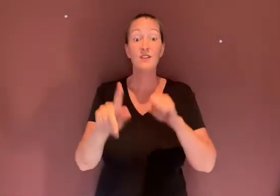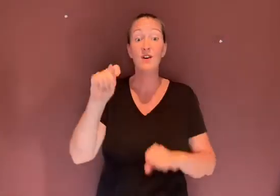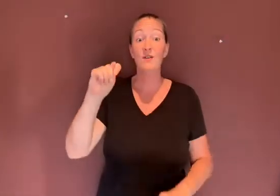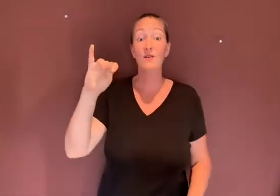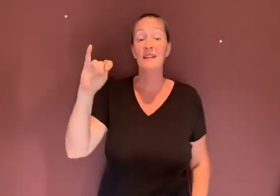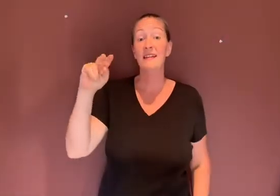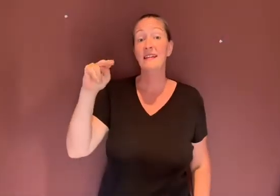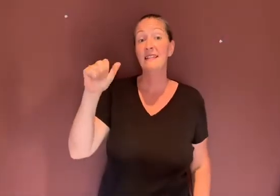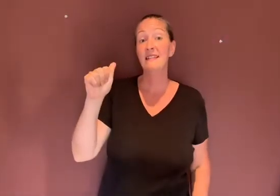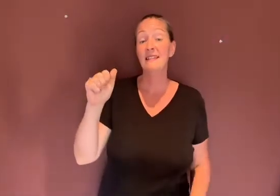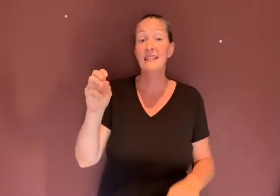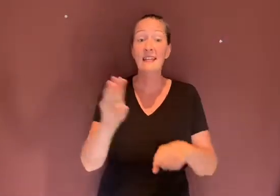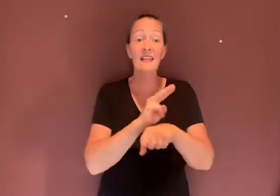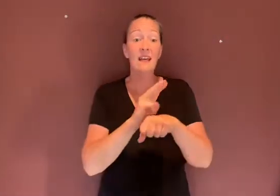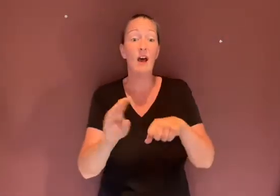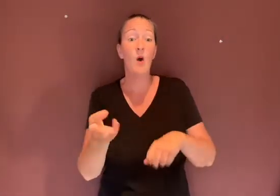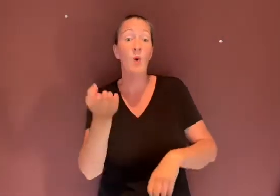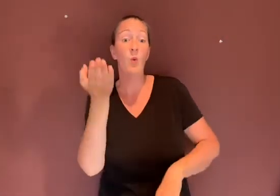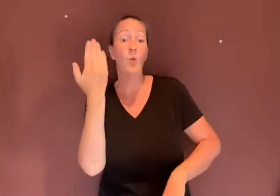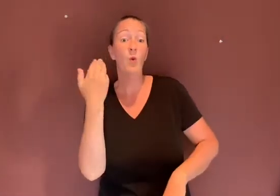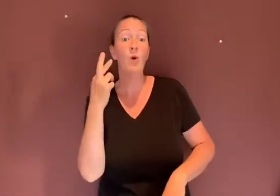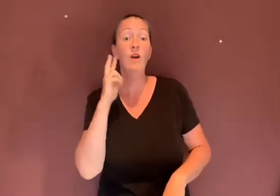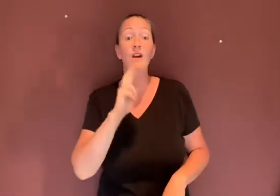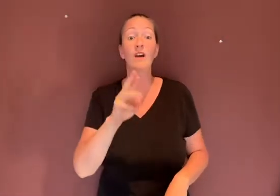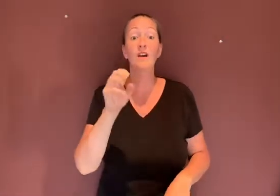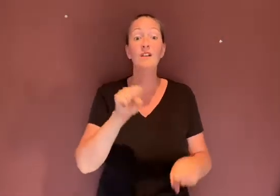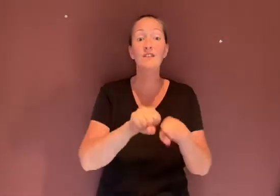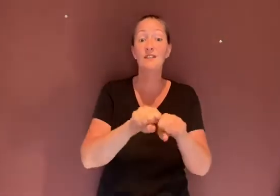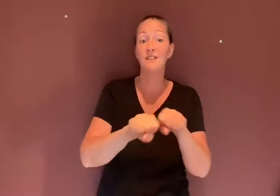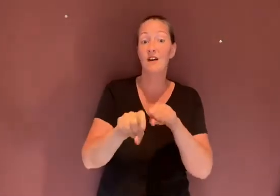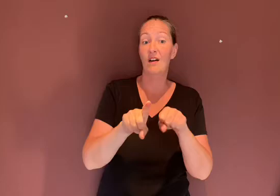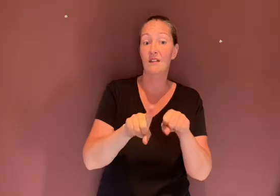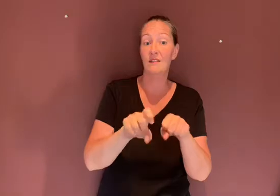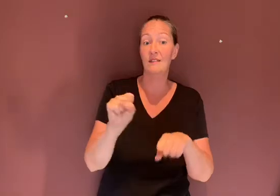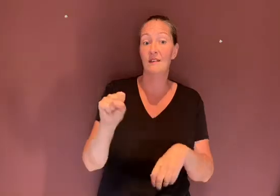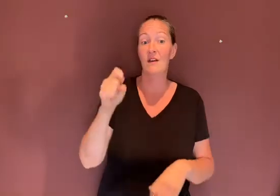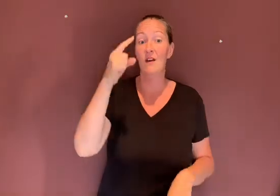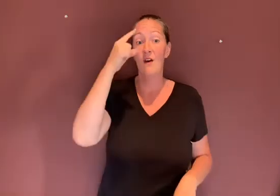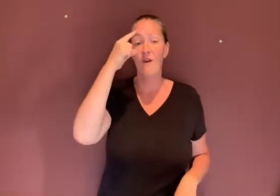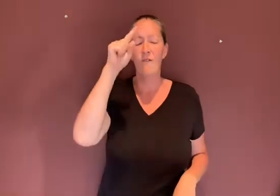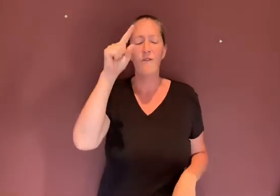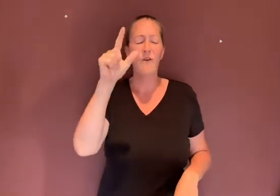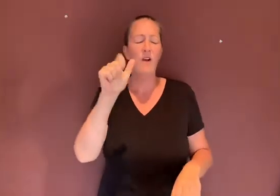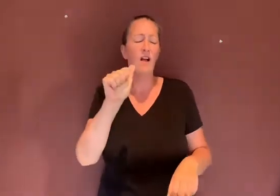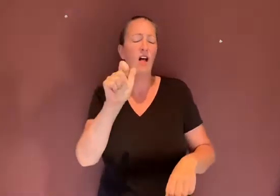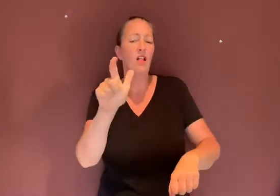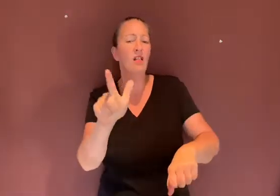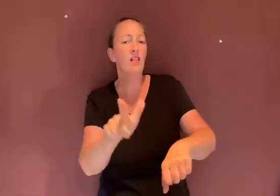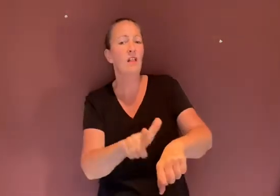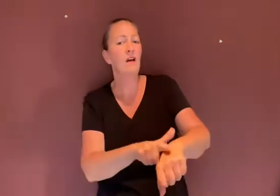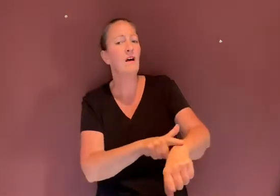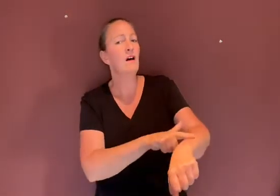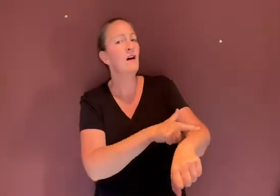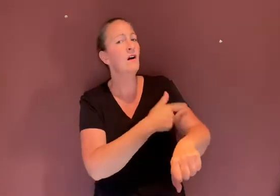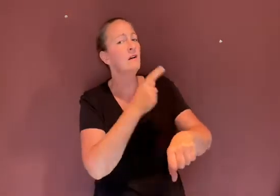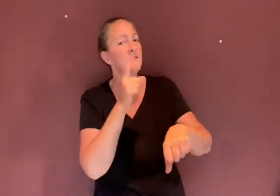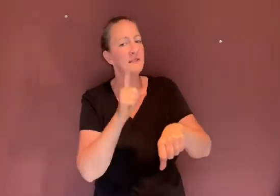So Tina wore her socks for a long